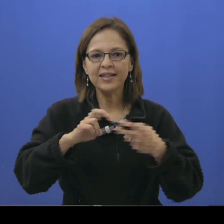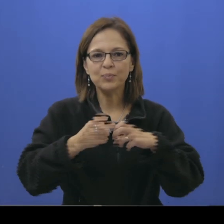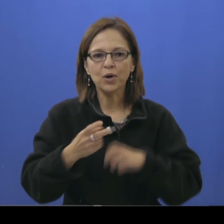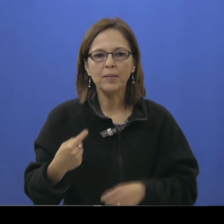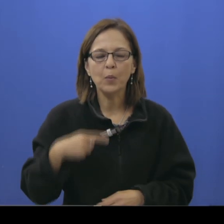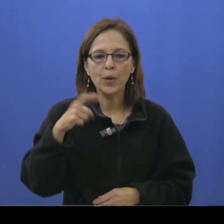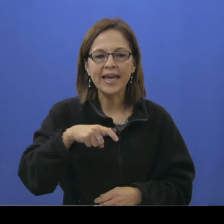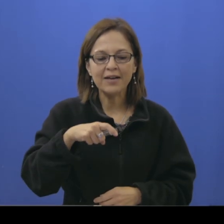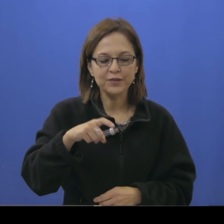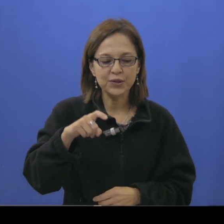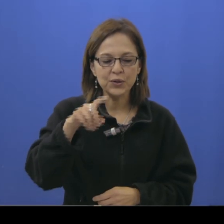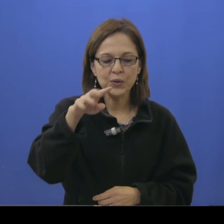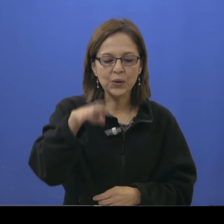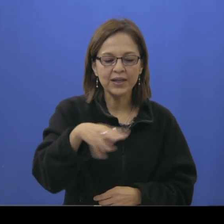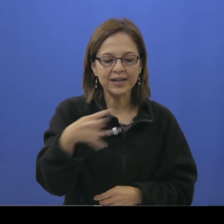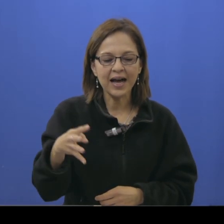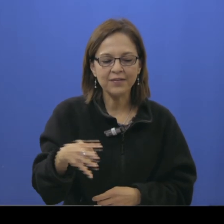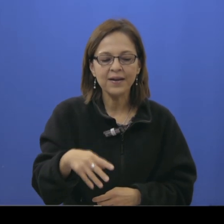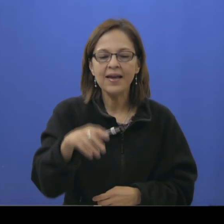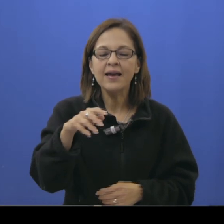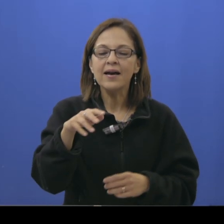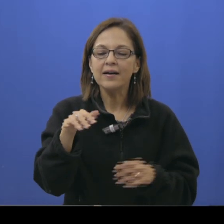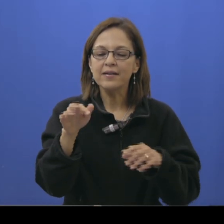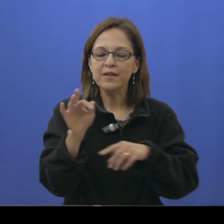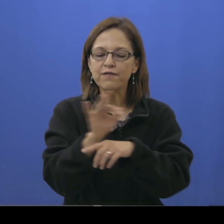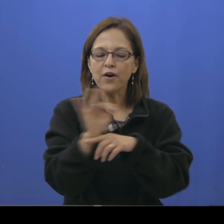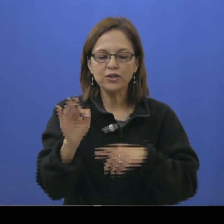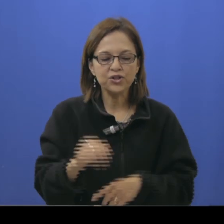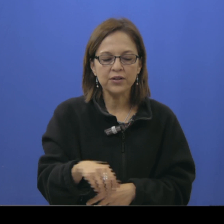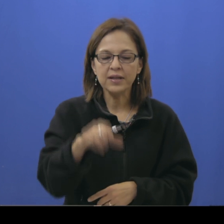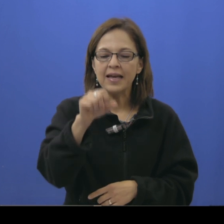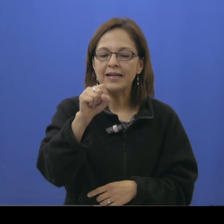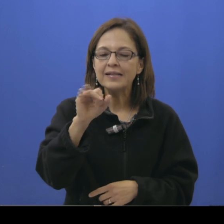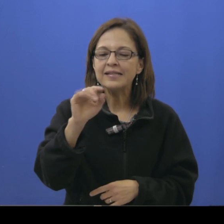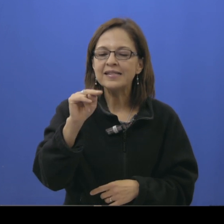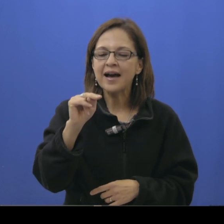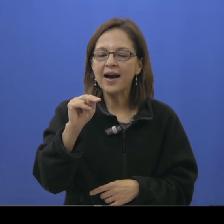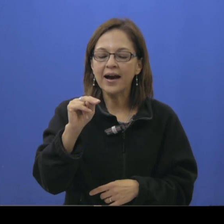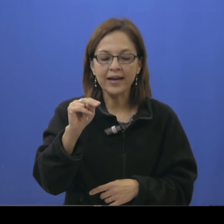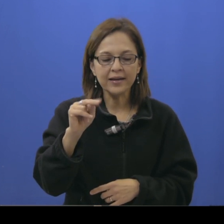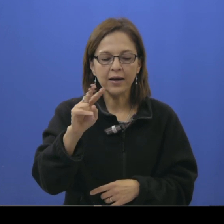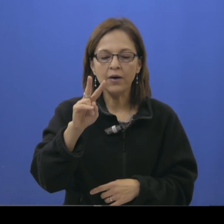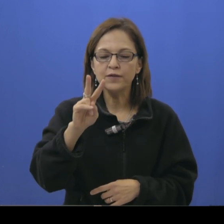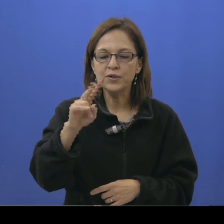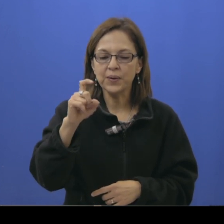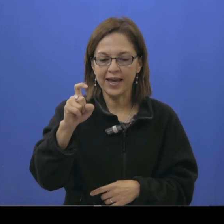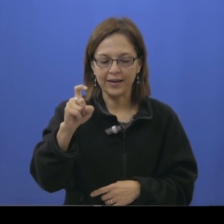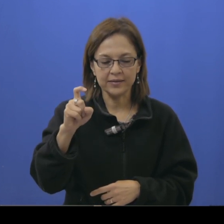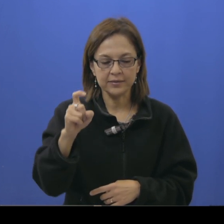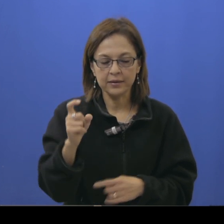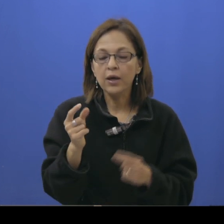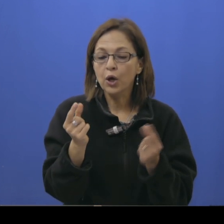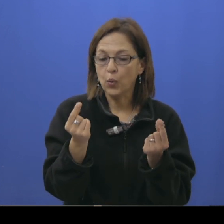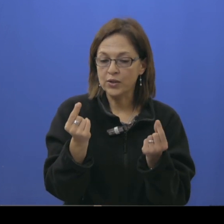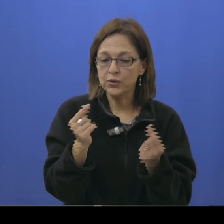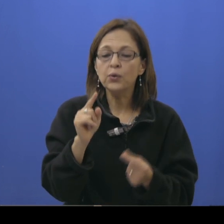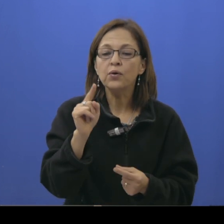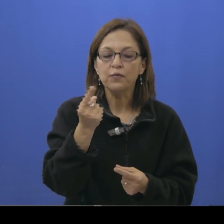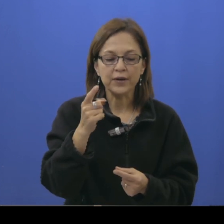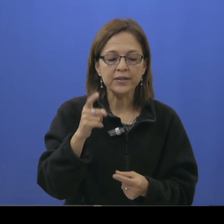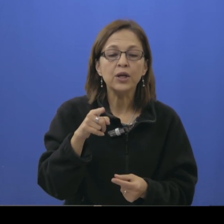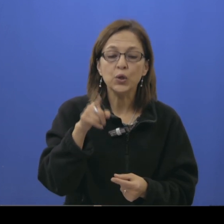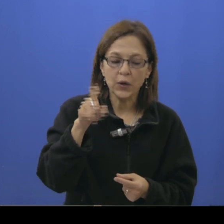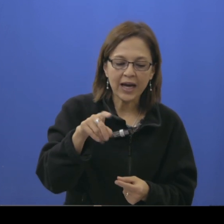For the next problem, we have to graph the function sine of 2x. What you